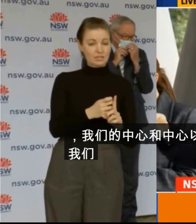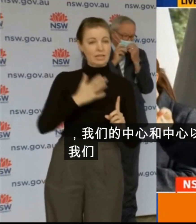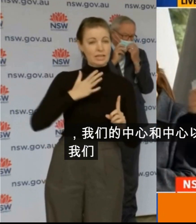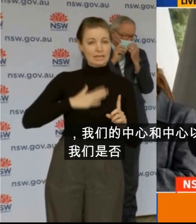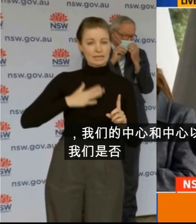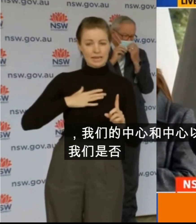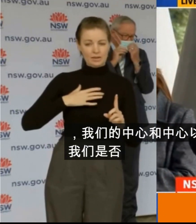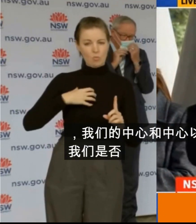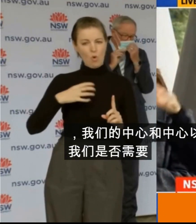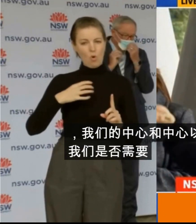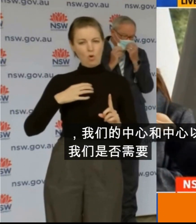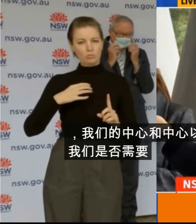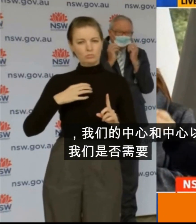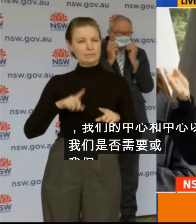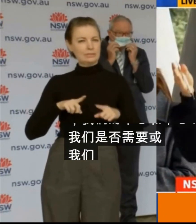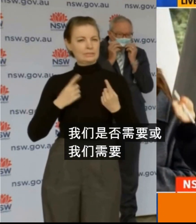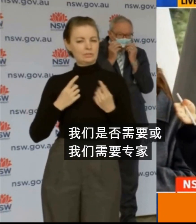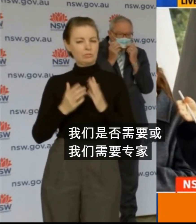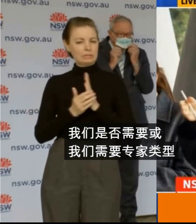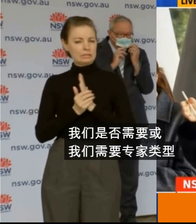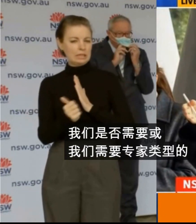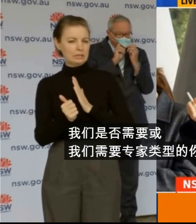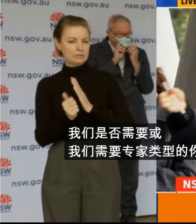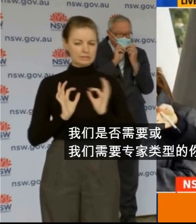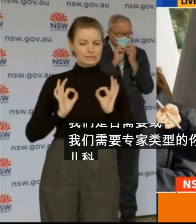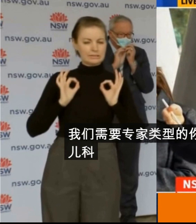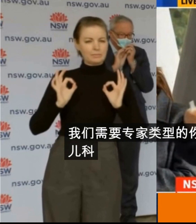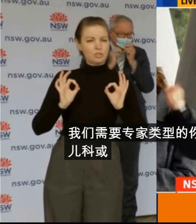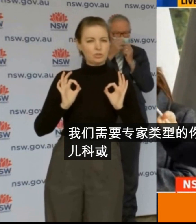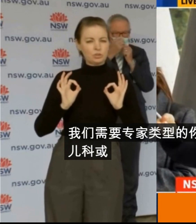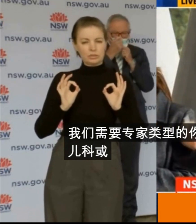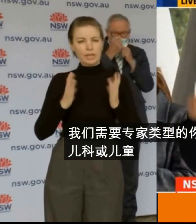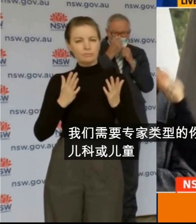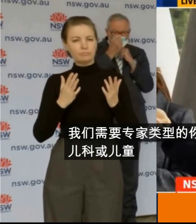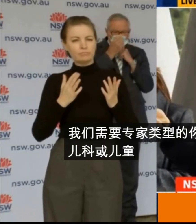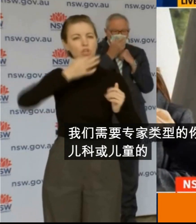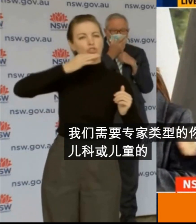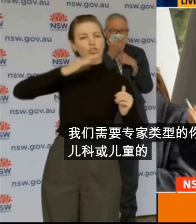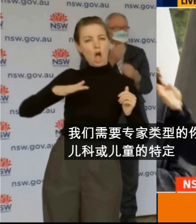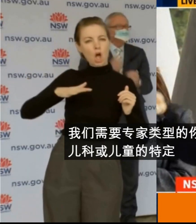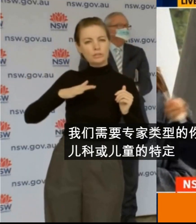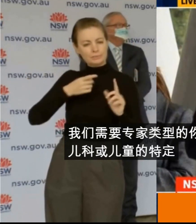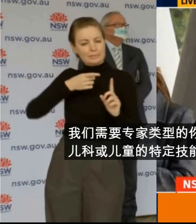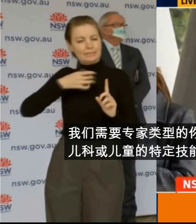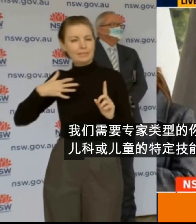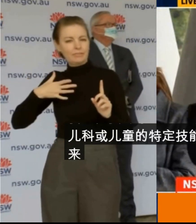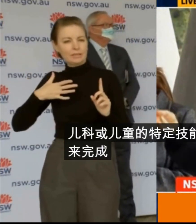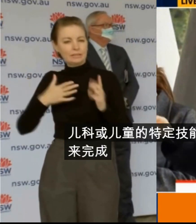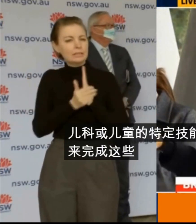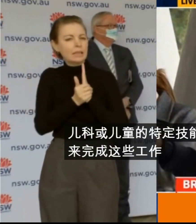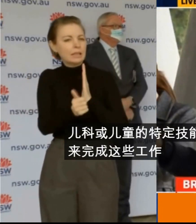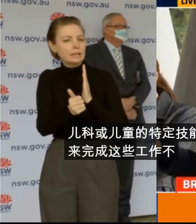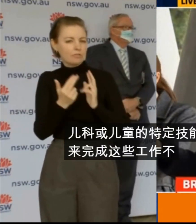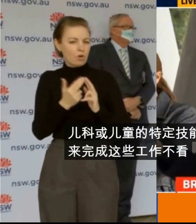and indeed clinics? Are we going to need, or do we need, specialist sort of, paediatric or child-specific skill sets